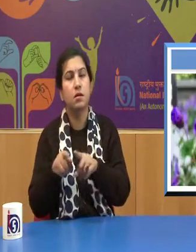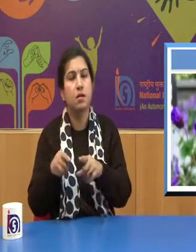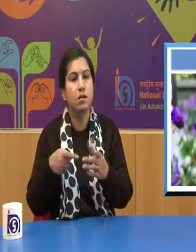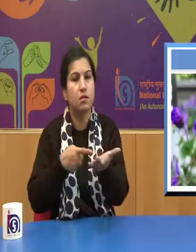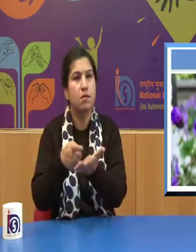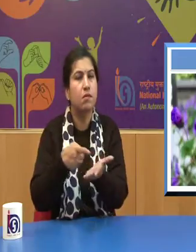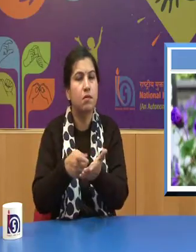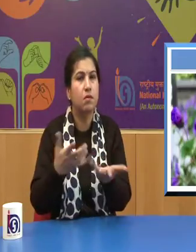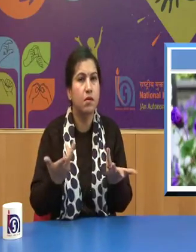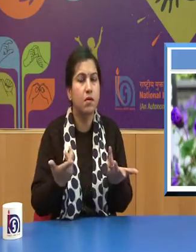Indigo Rebellion